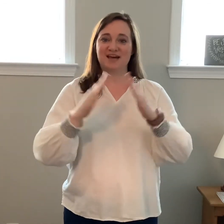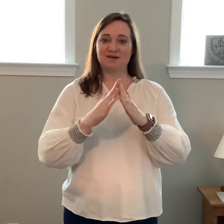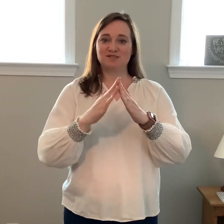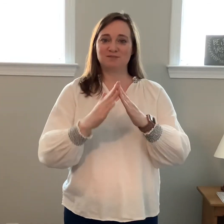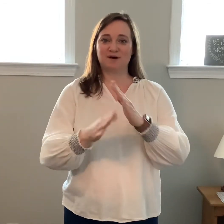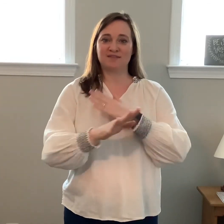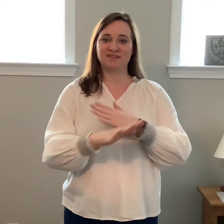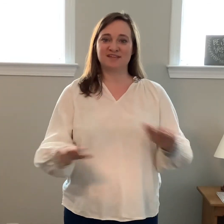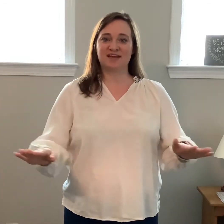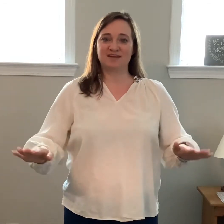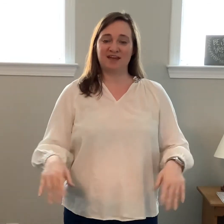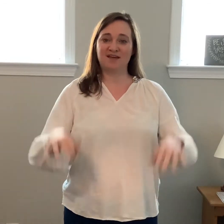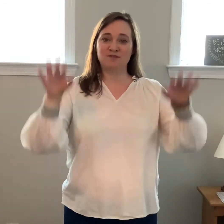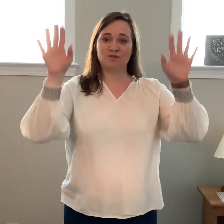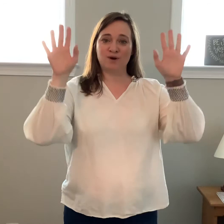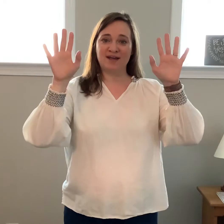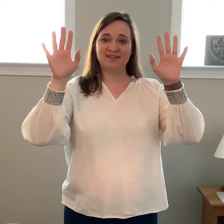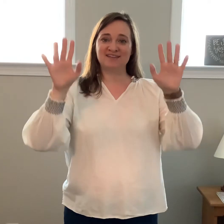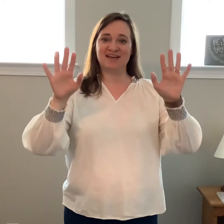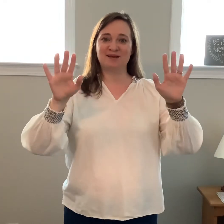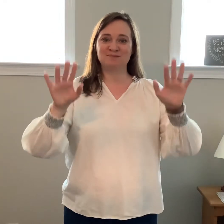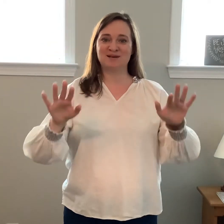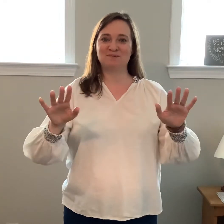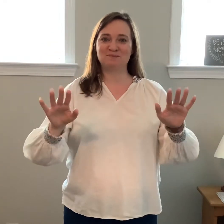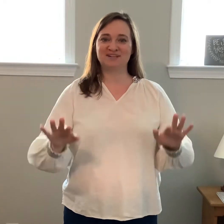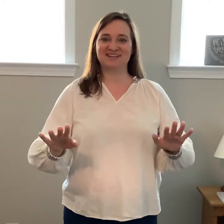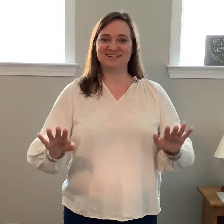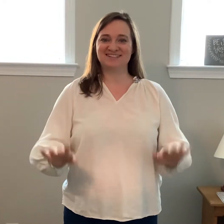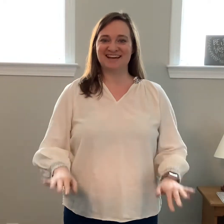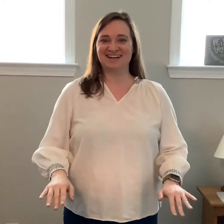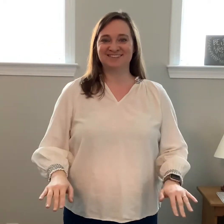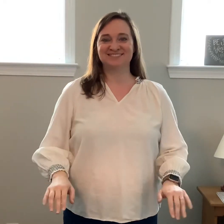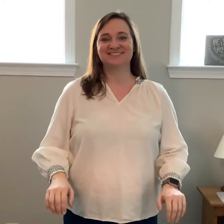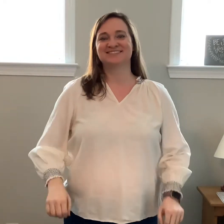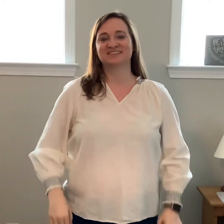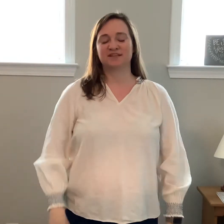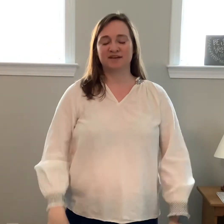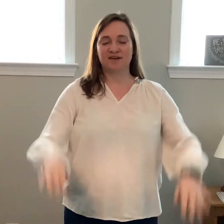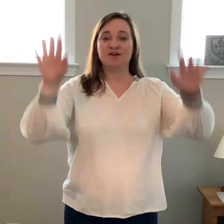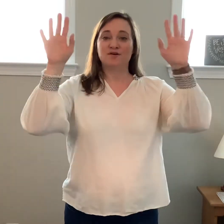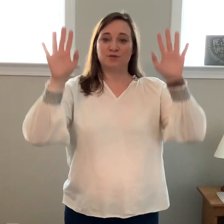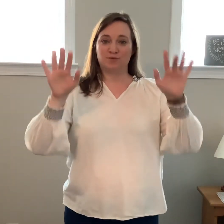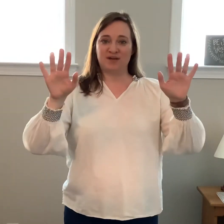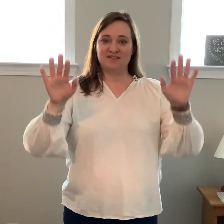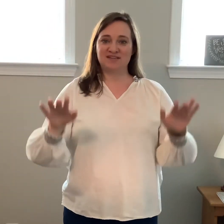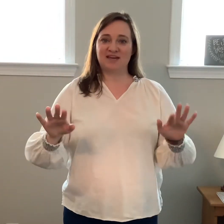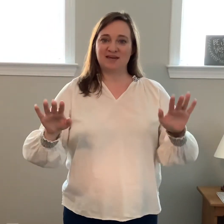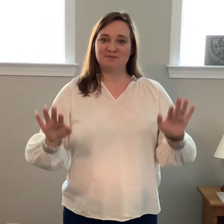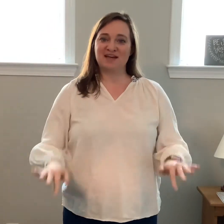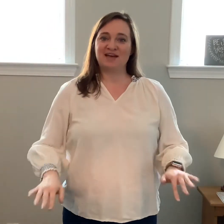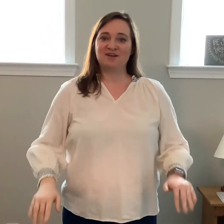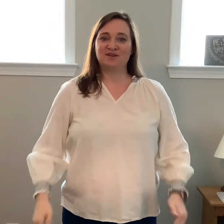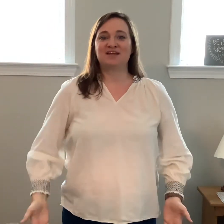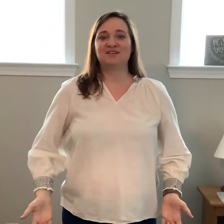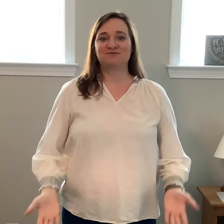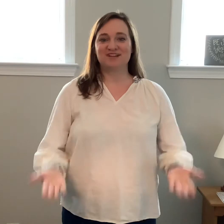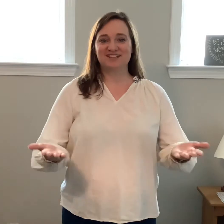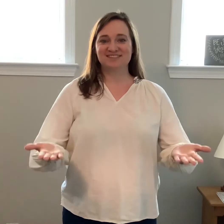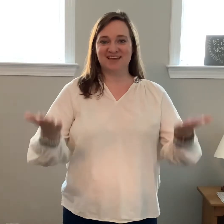house upon the sand, and the rains came tumbling down. The rains came down and the floods